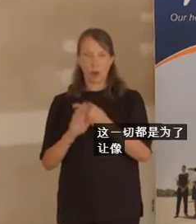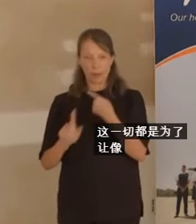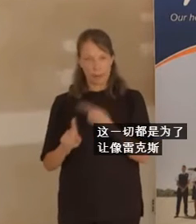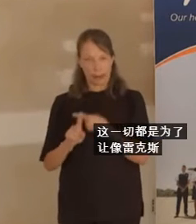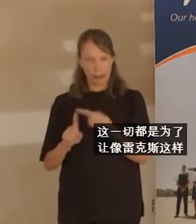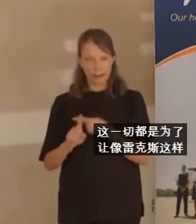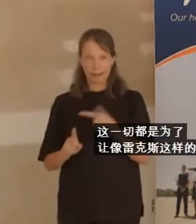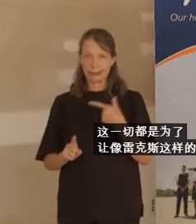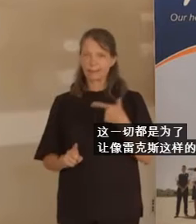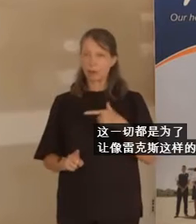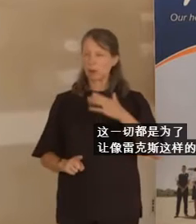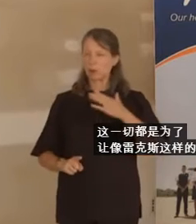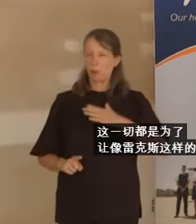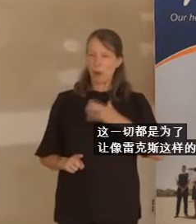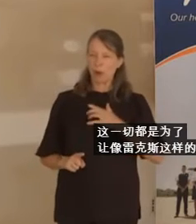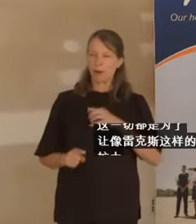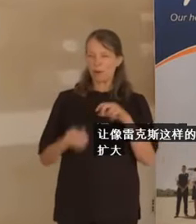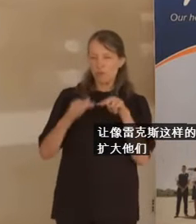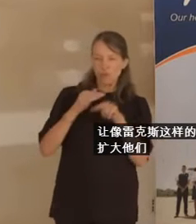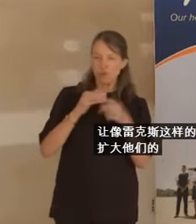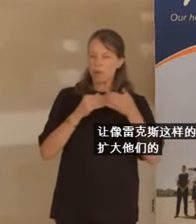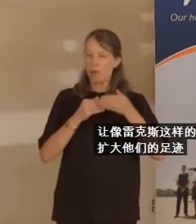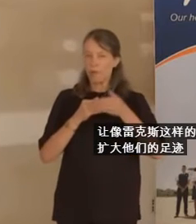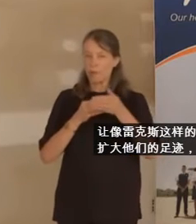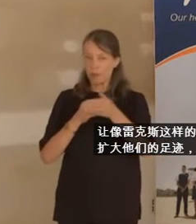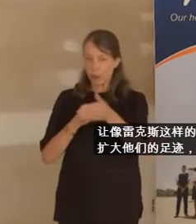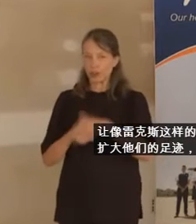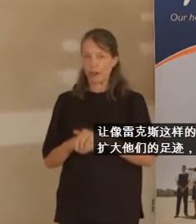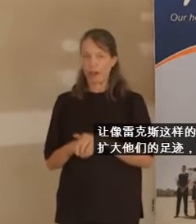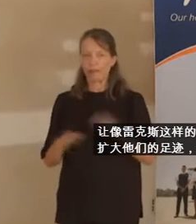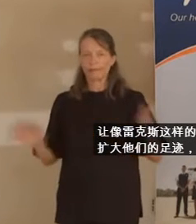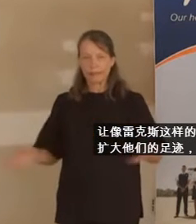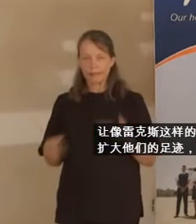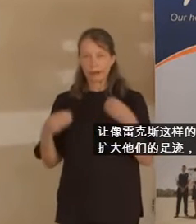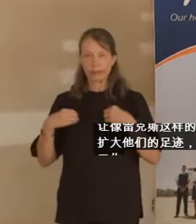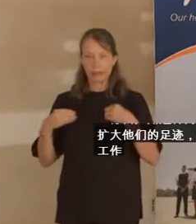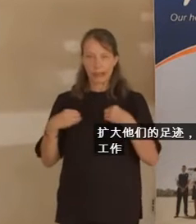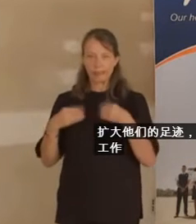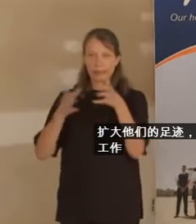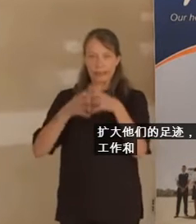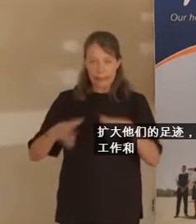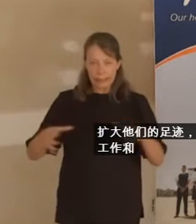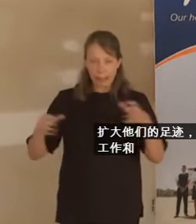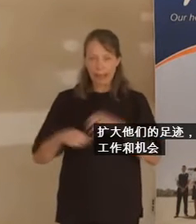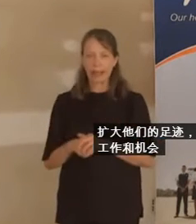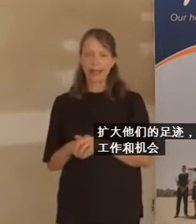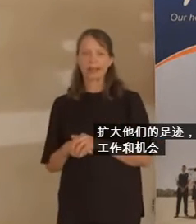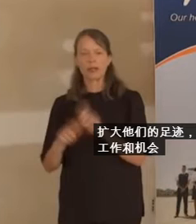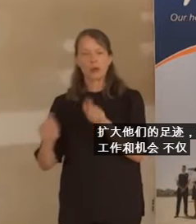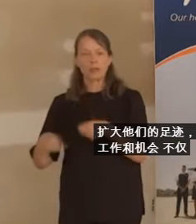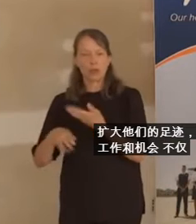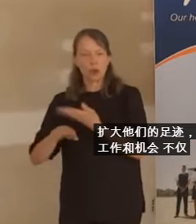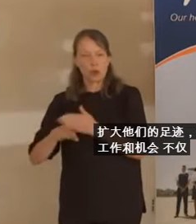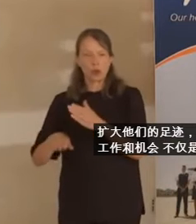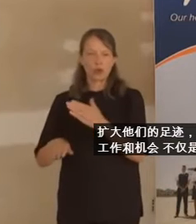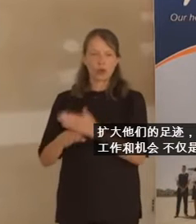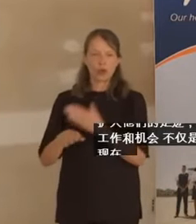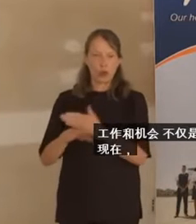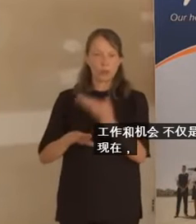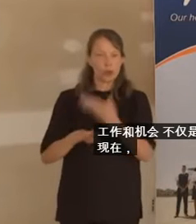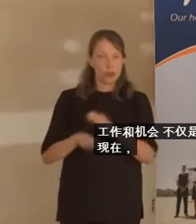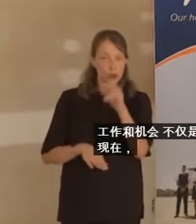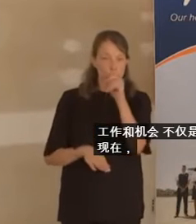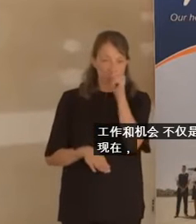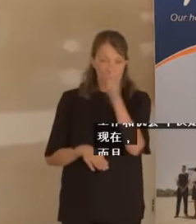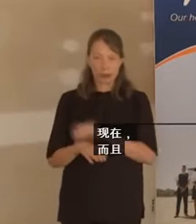to provide confidence for businesses like Rex to expand their footprint, to provide jobs and opportunity for not just